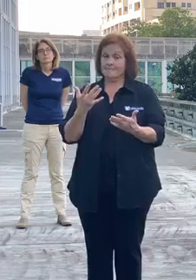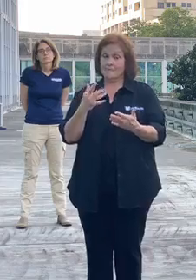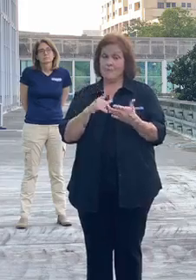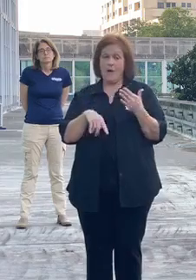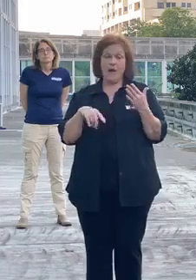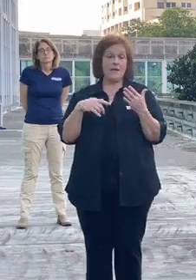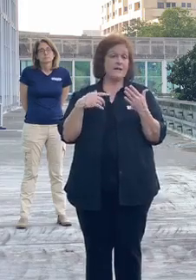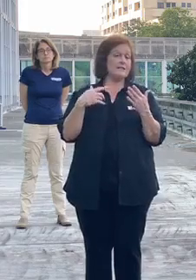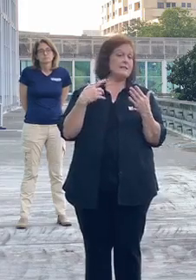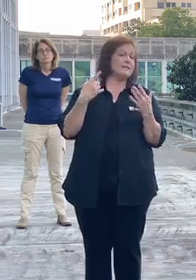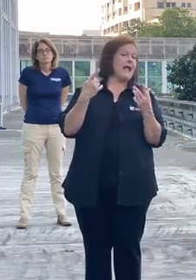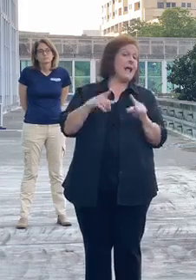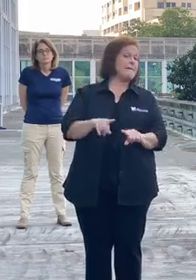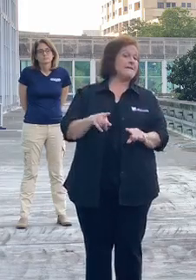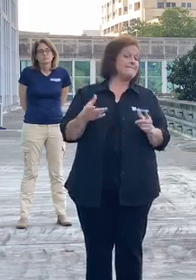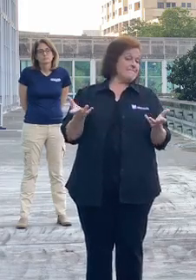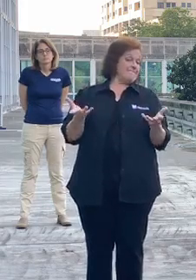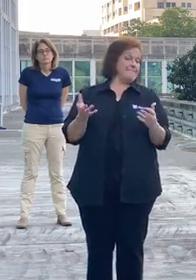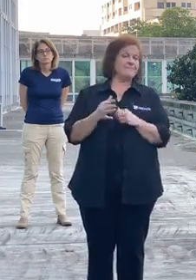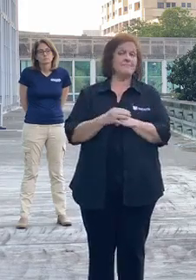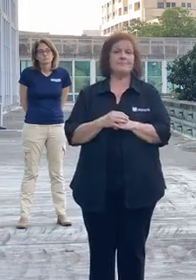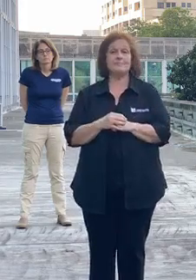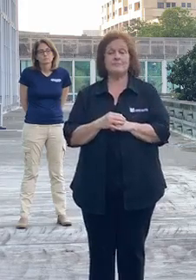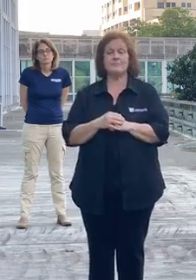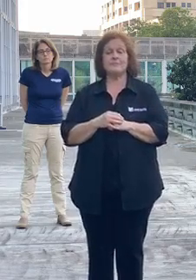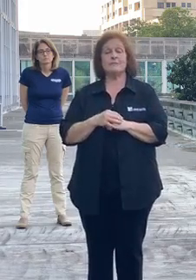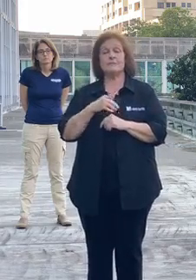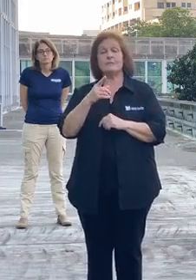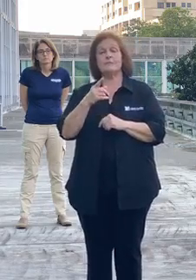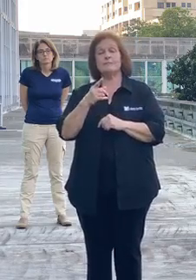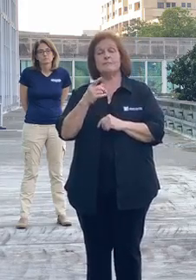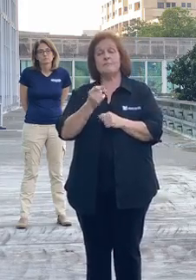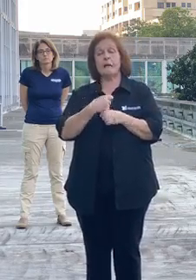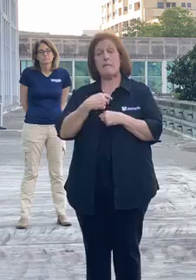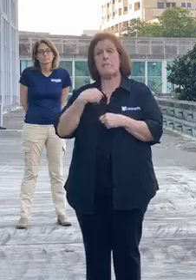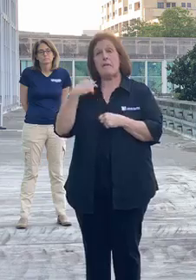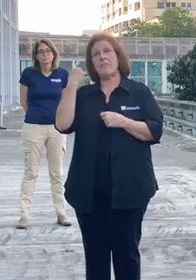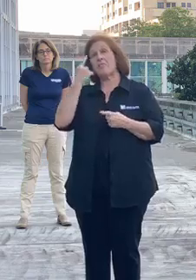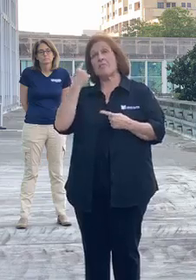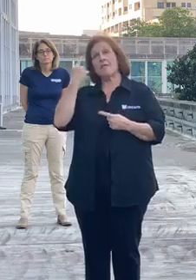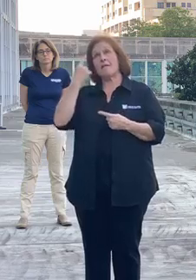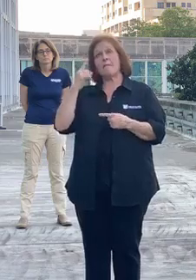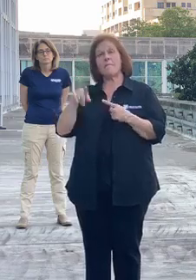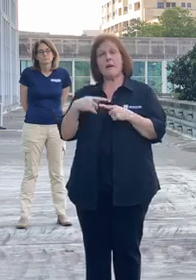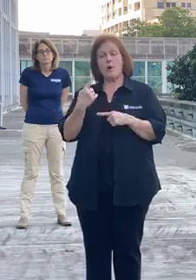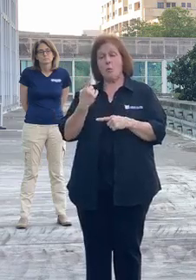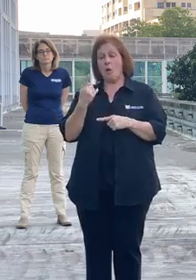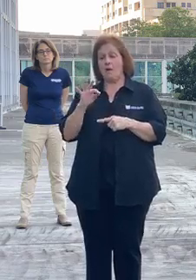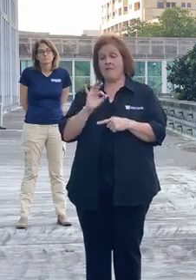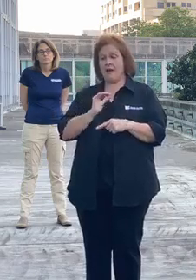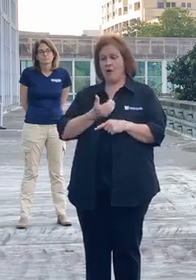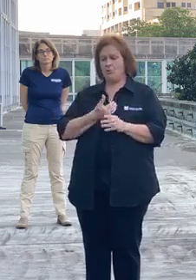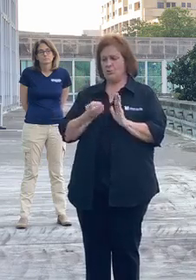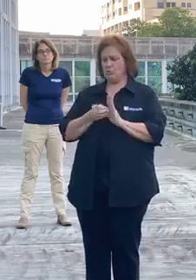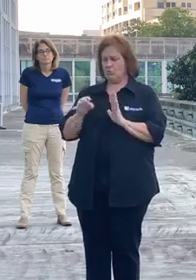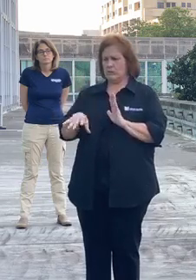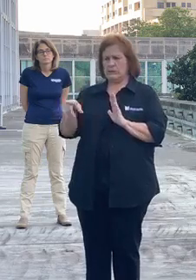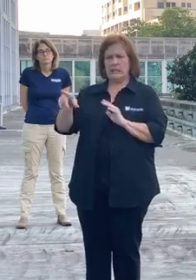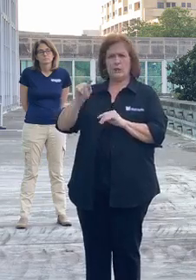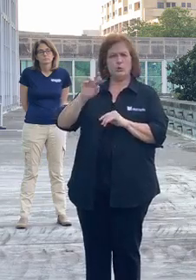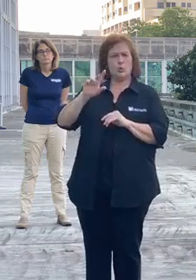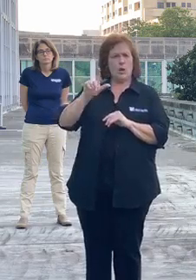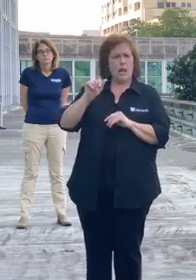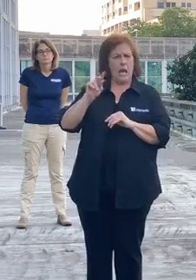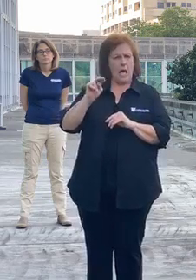seeing. But let me tell you, you're making me think about something that one of our students, I believe, at